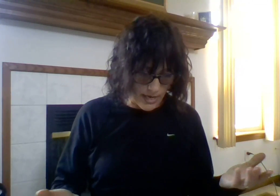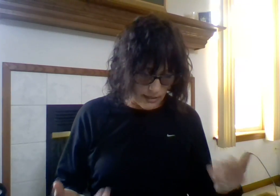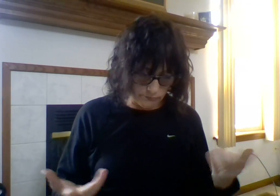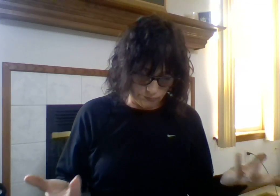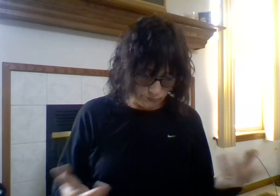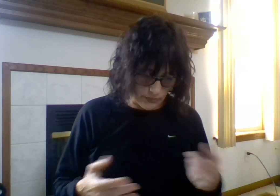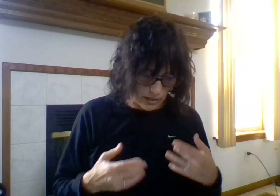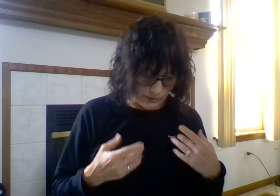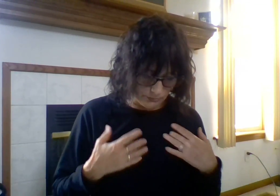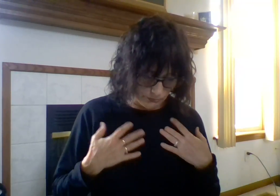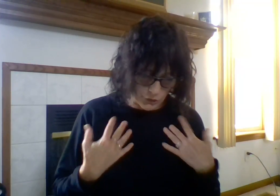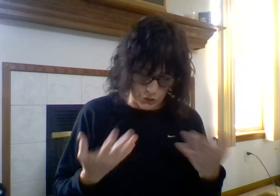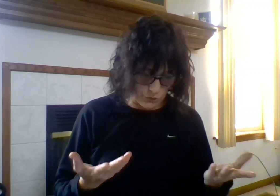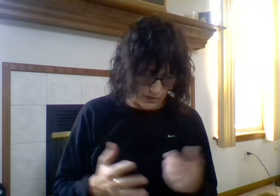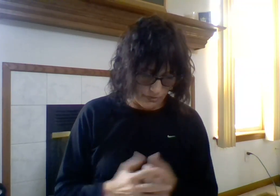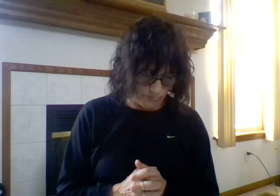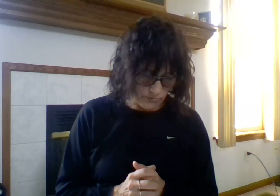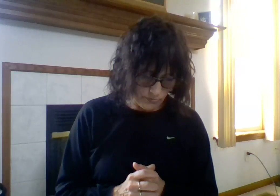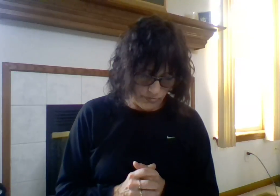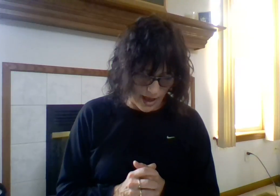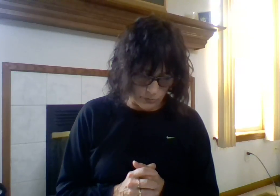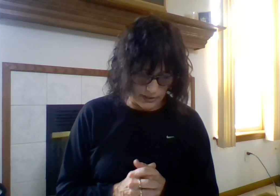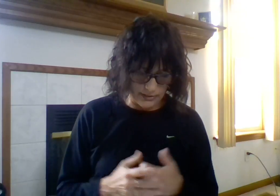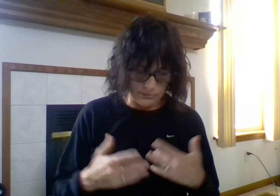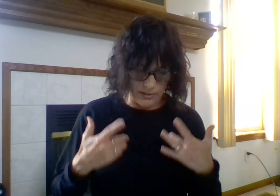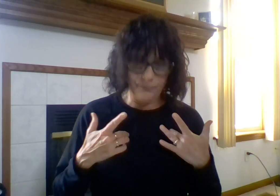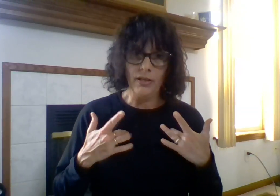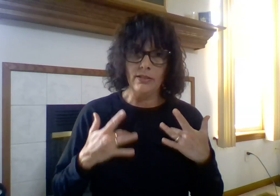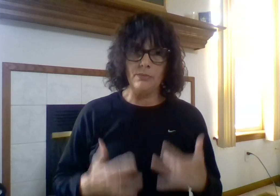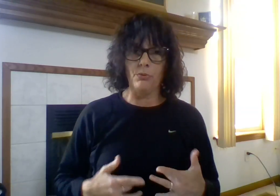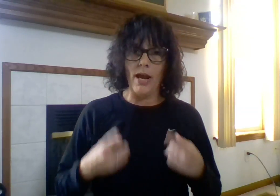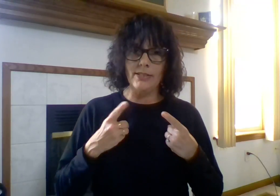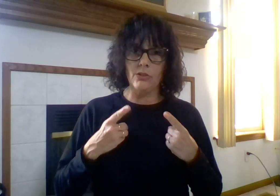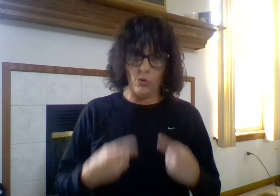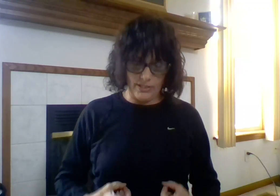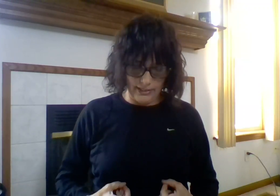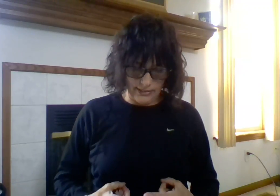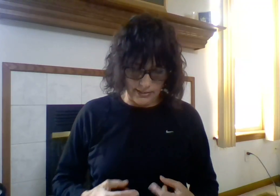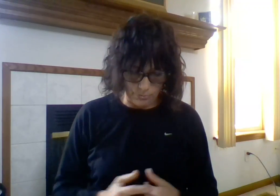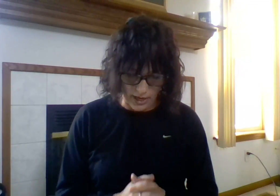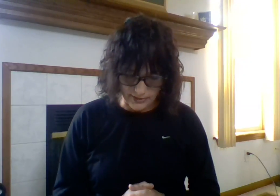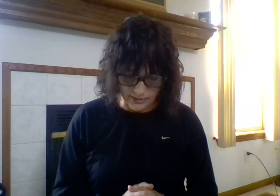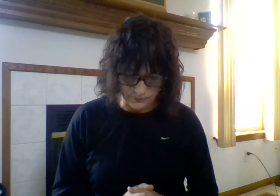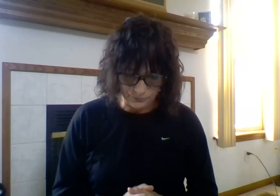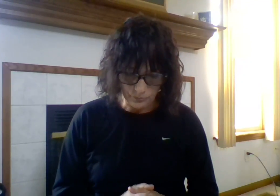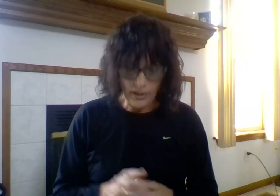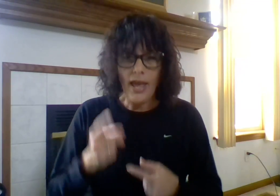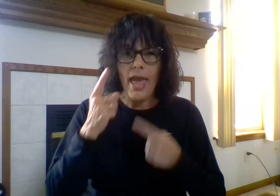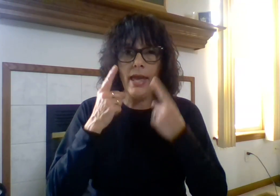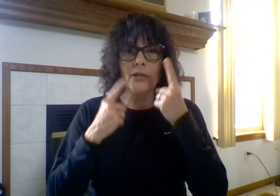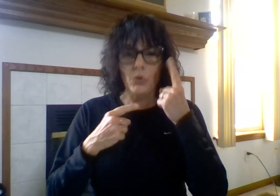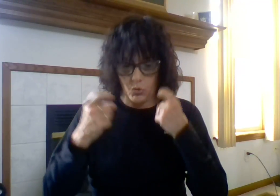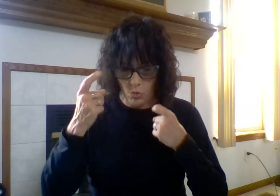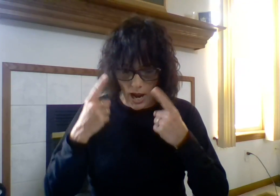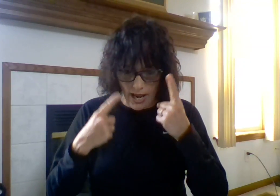not sure what that one is, but depressed, or D's depressed. And